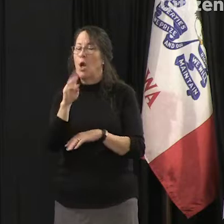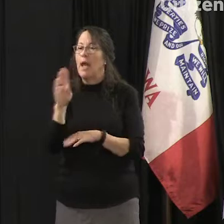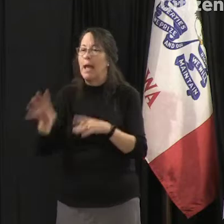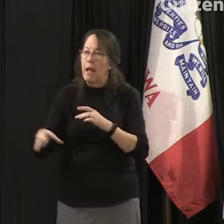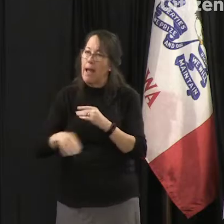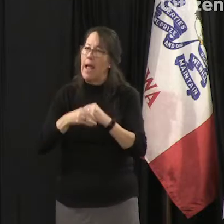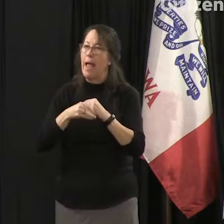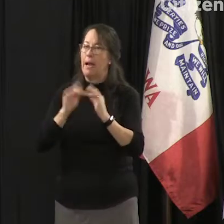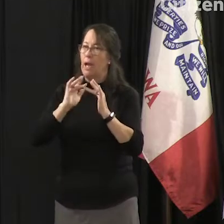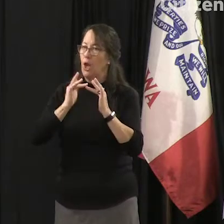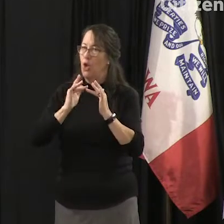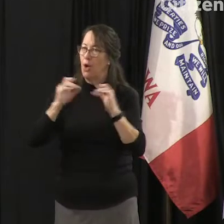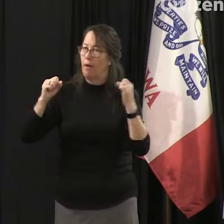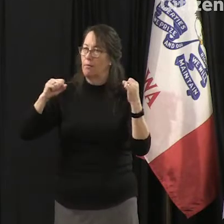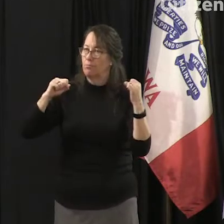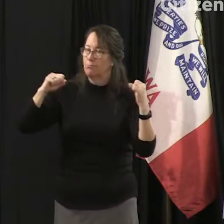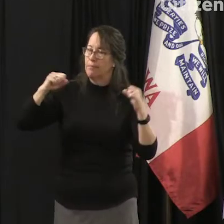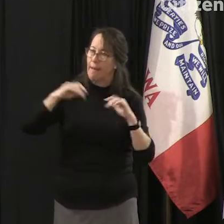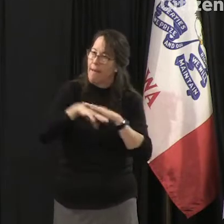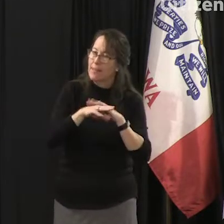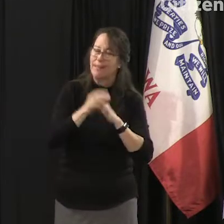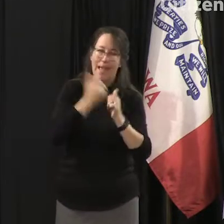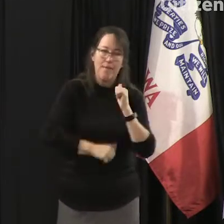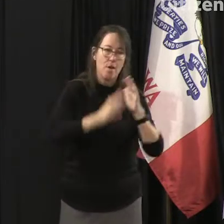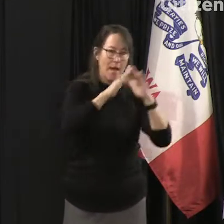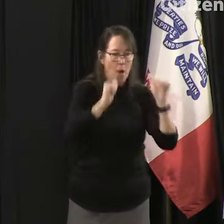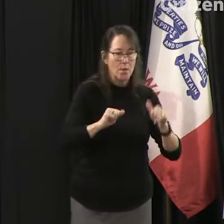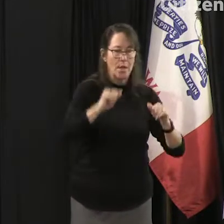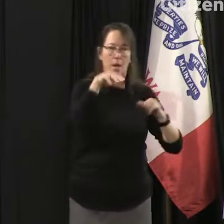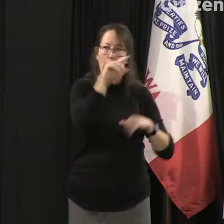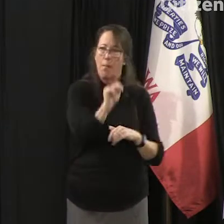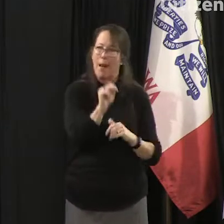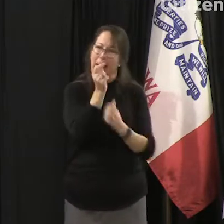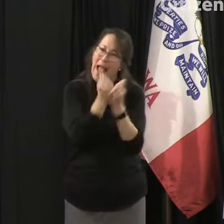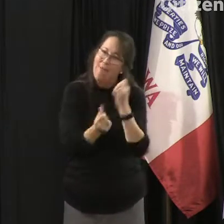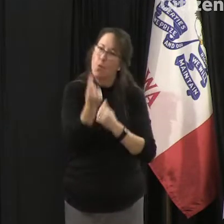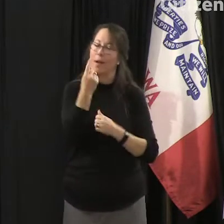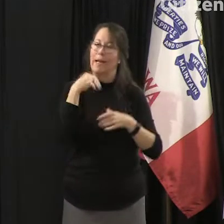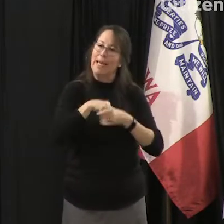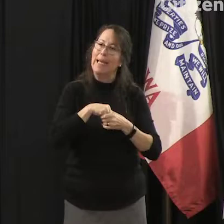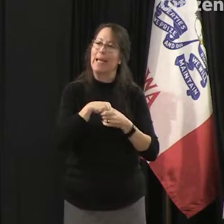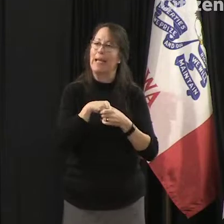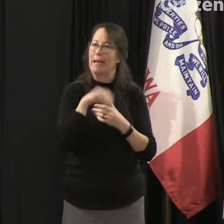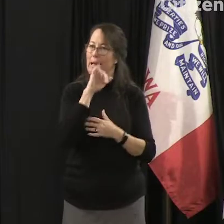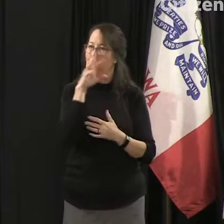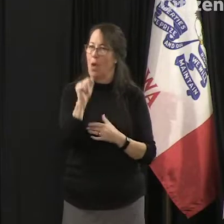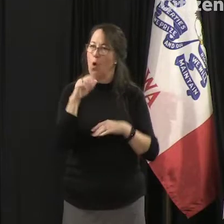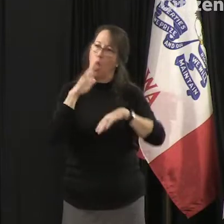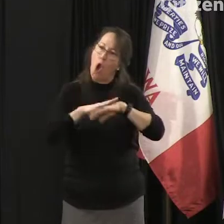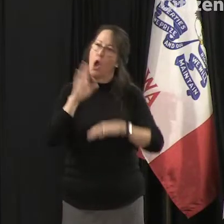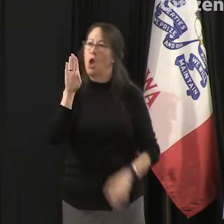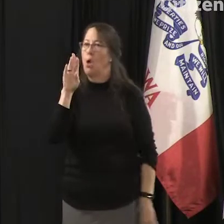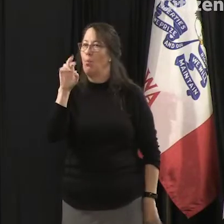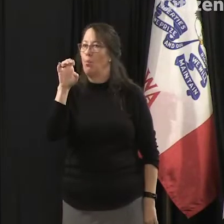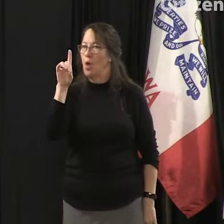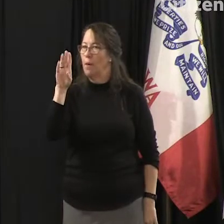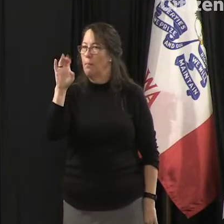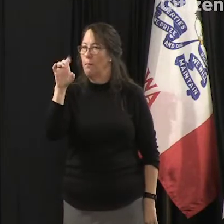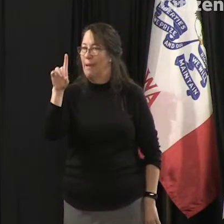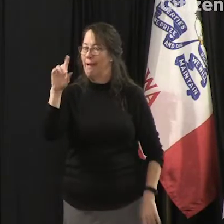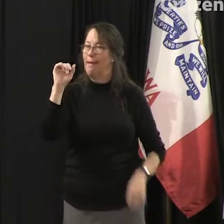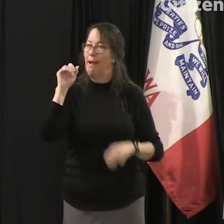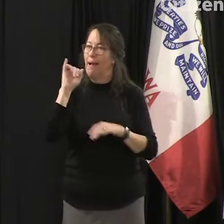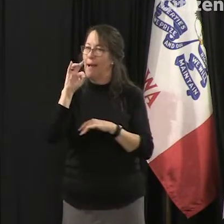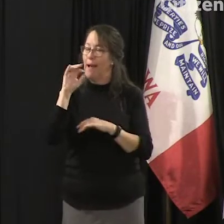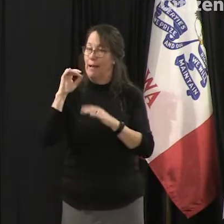broadband to every house, every apartment, everybody in Iowa being on broadband so they can have access